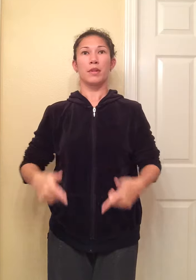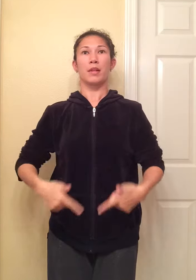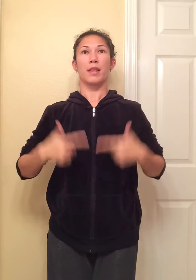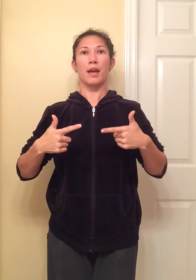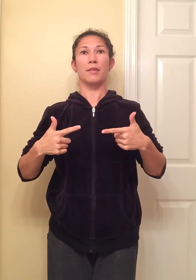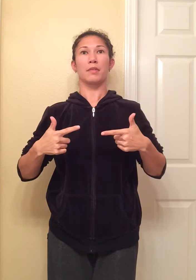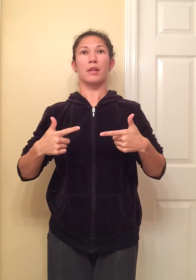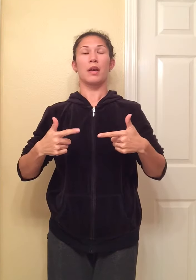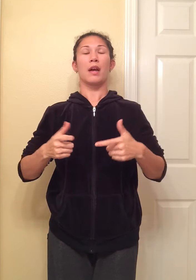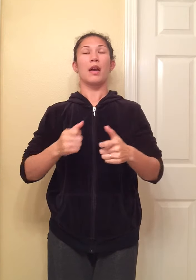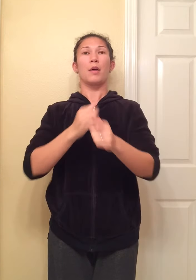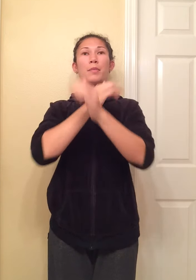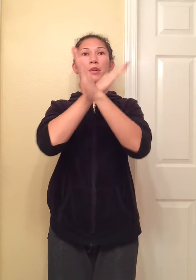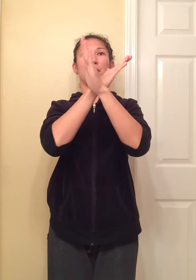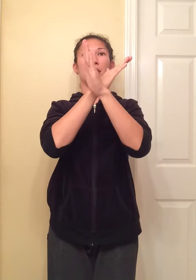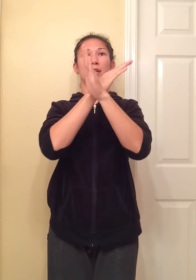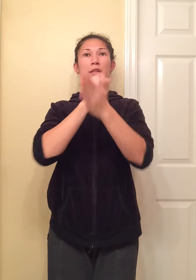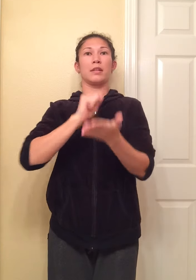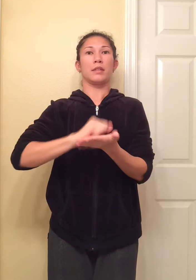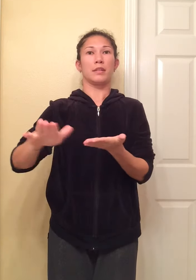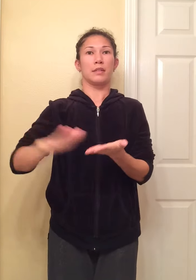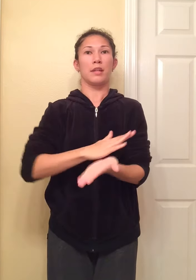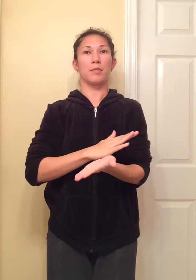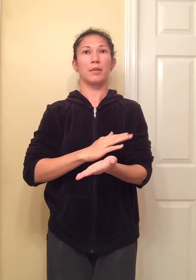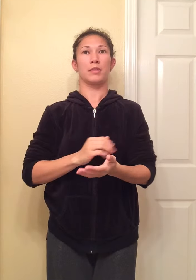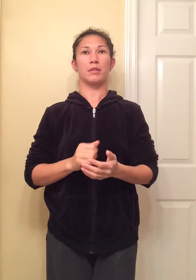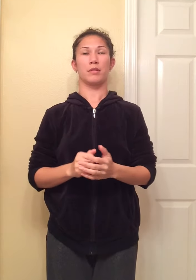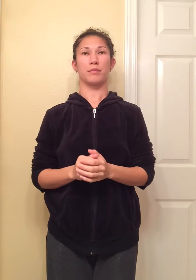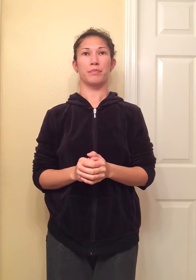In this way, Charles Richter's contribution